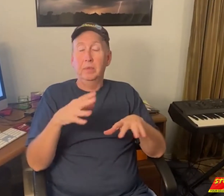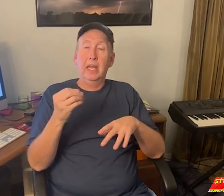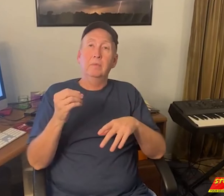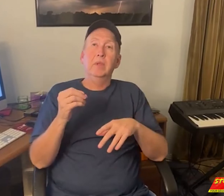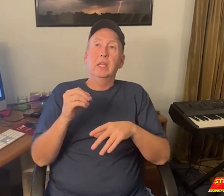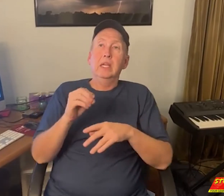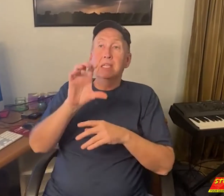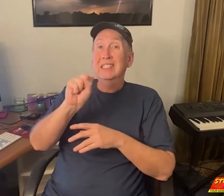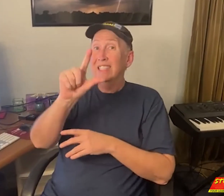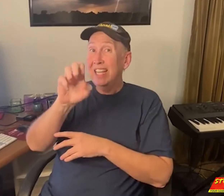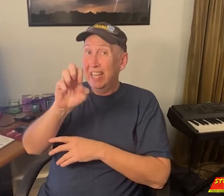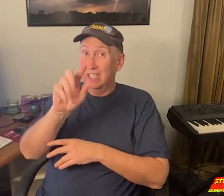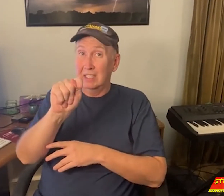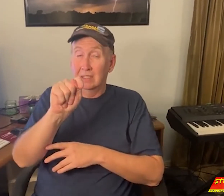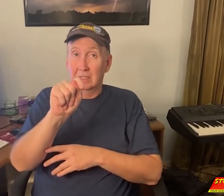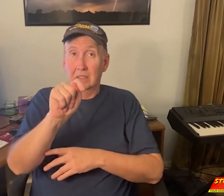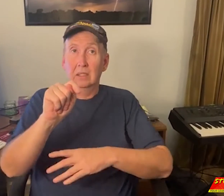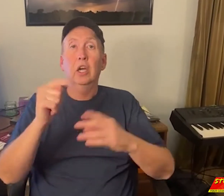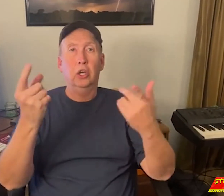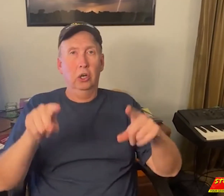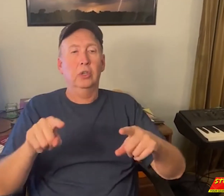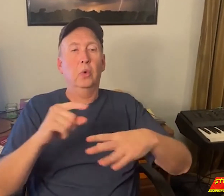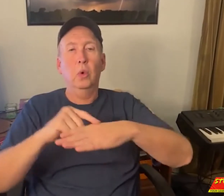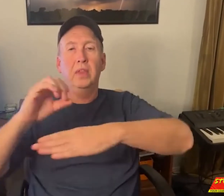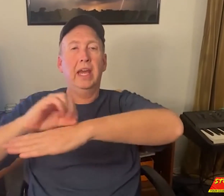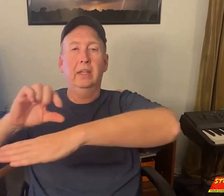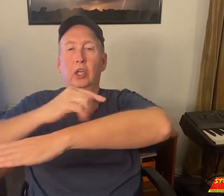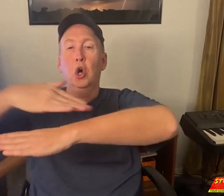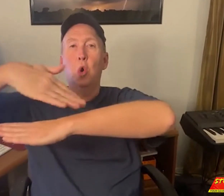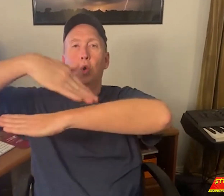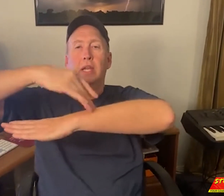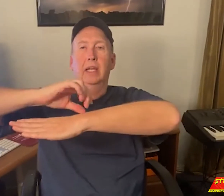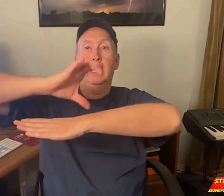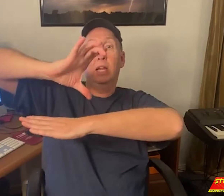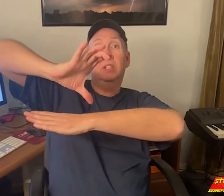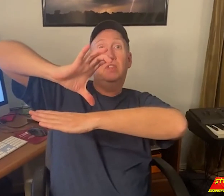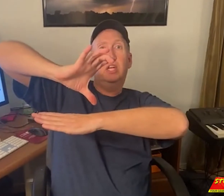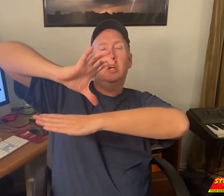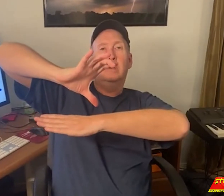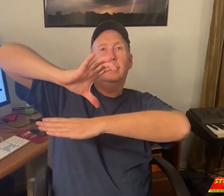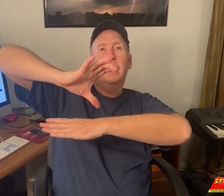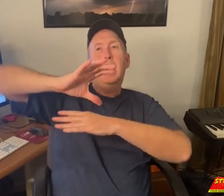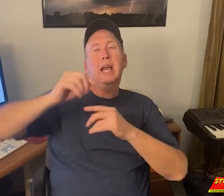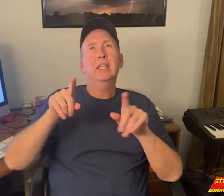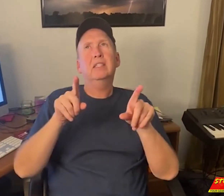Now, sleet occurs when that cold air is thicker, and